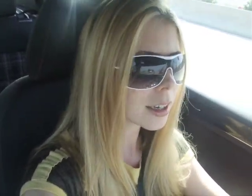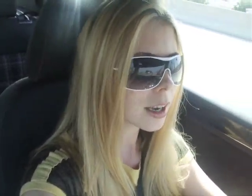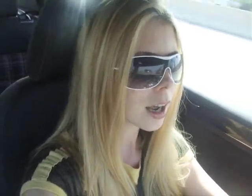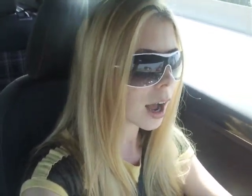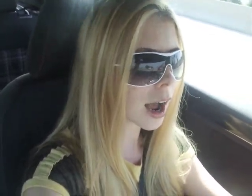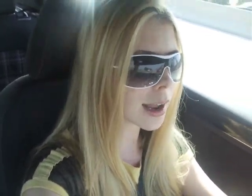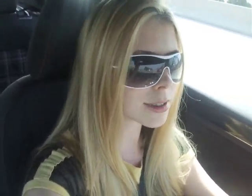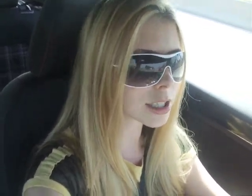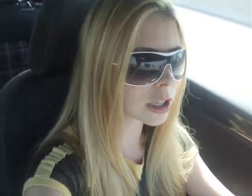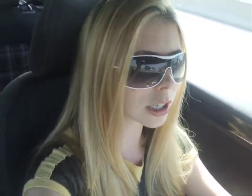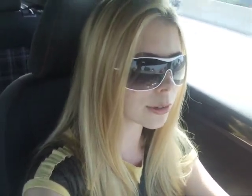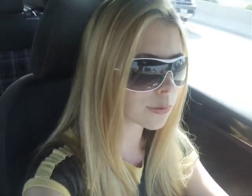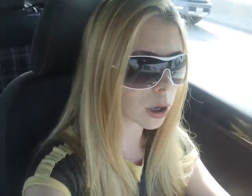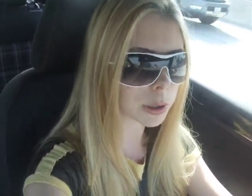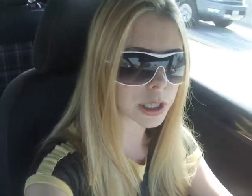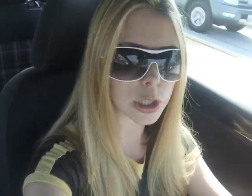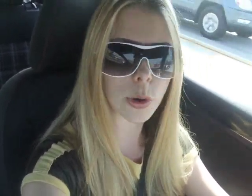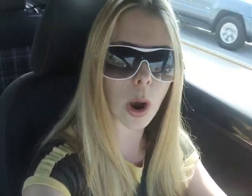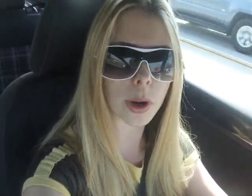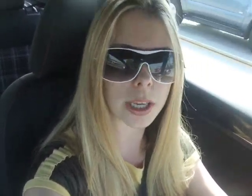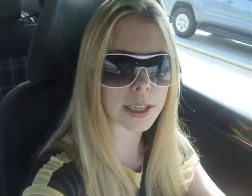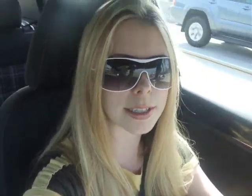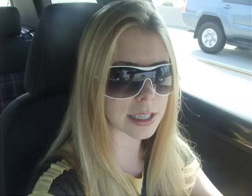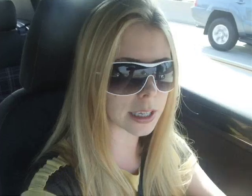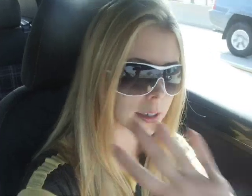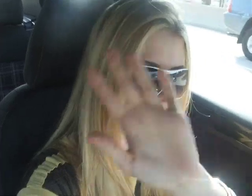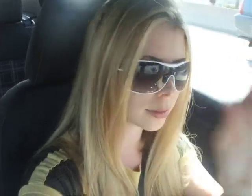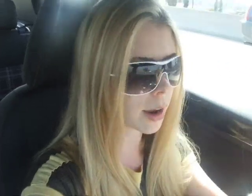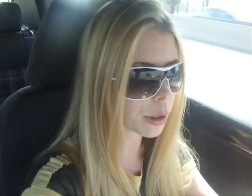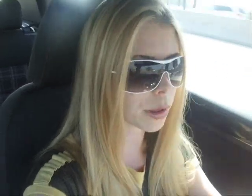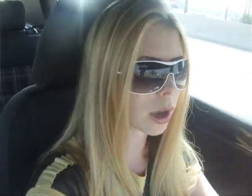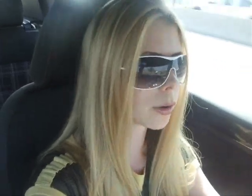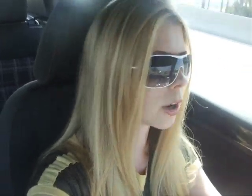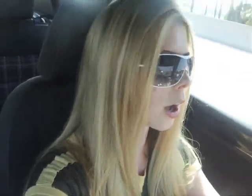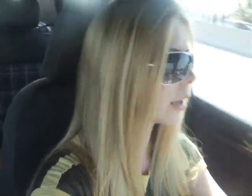But, I'm still looking forward to going and seeing everything going on.